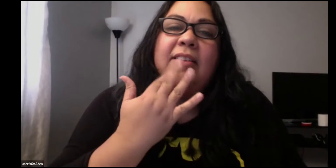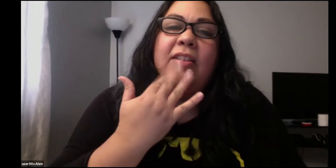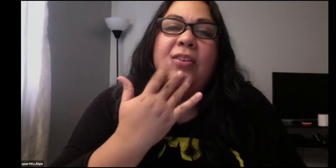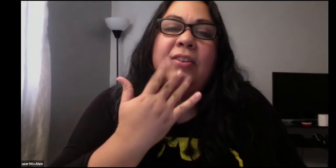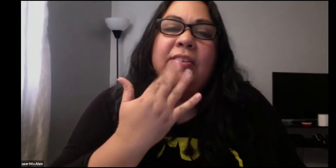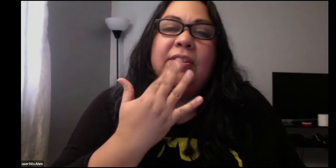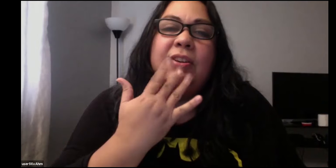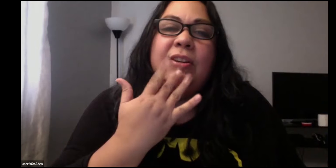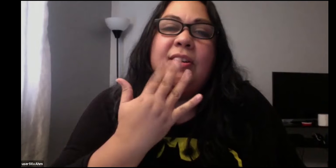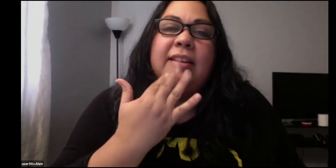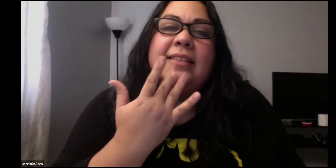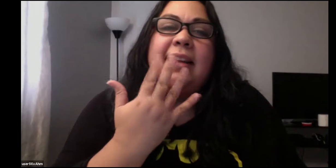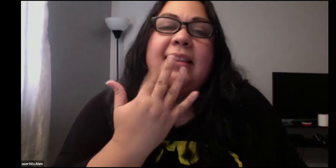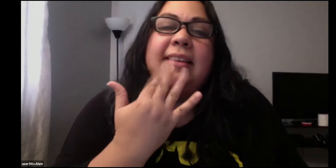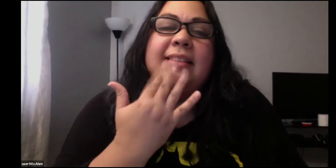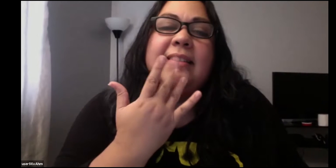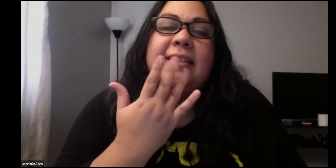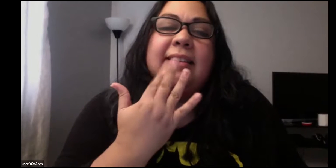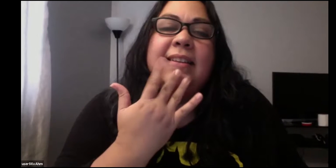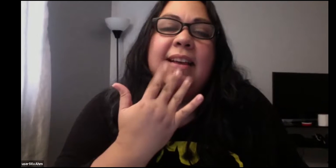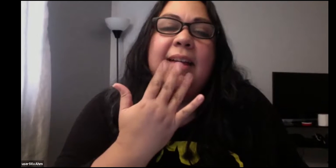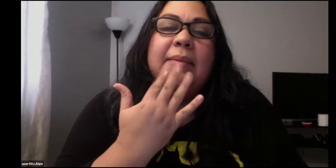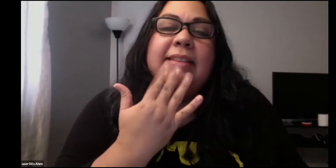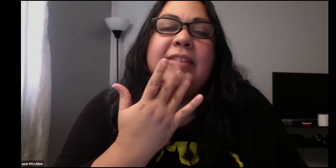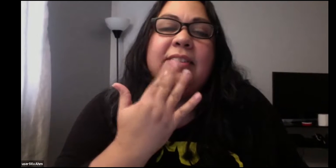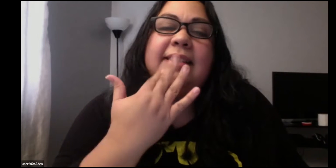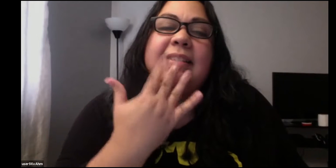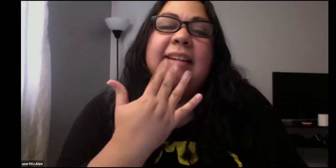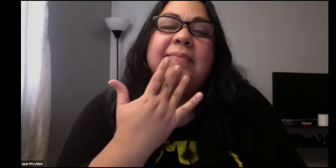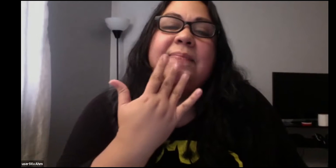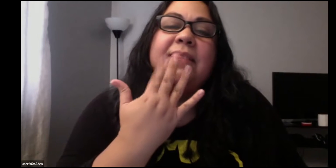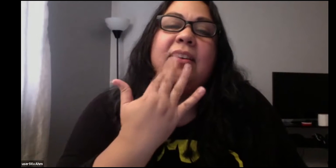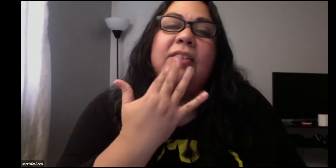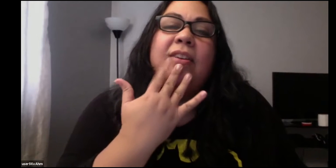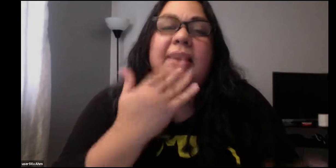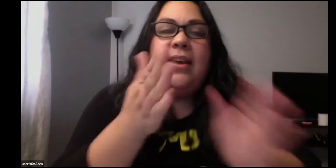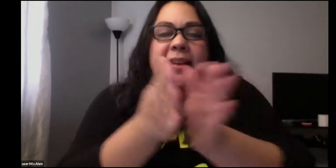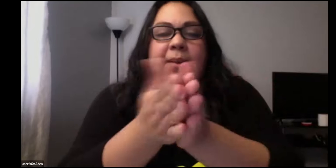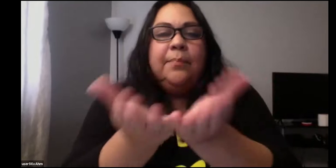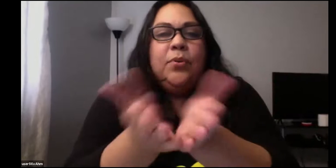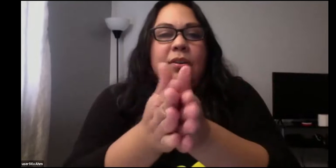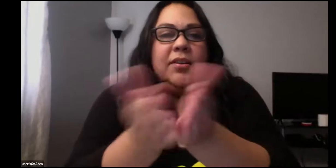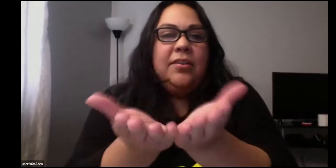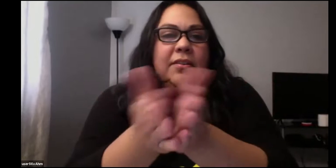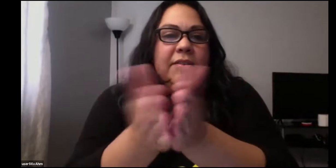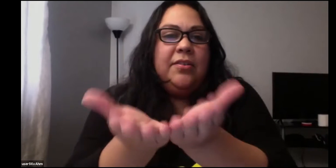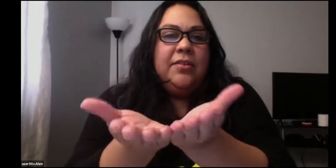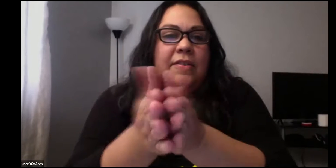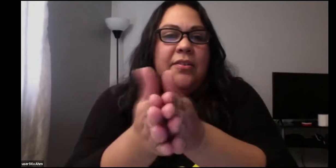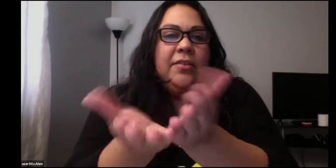Color is like this. I'm gonna teach you that sign, color, and then book.